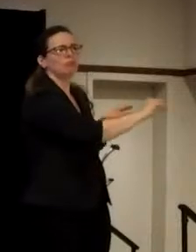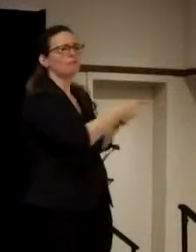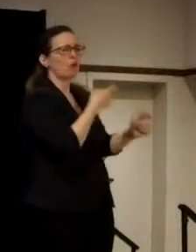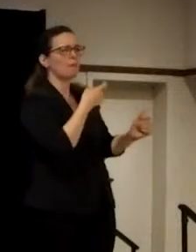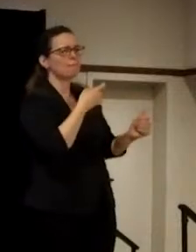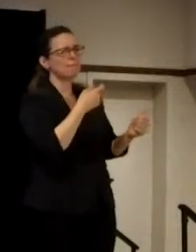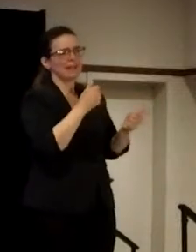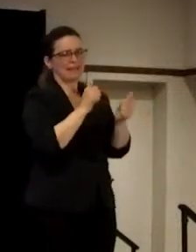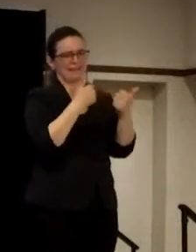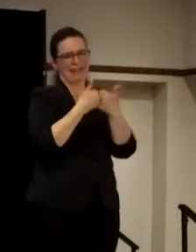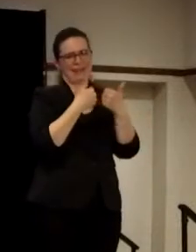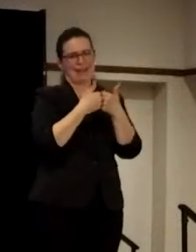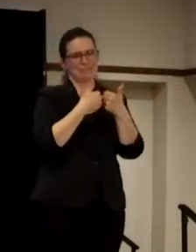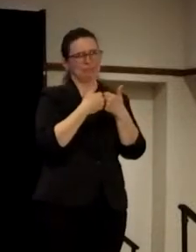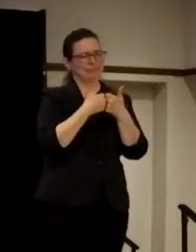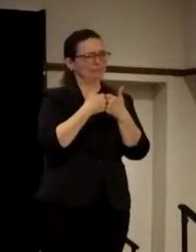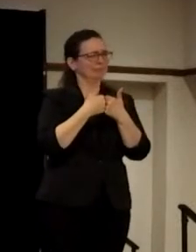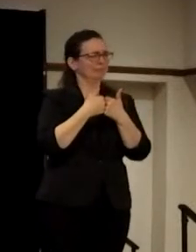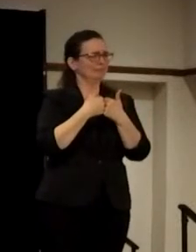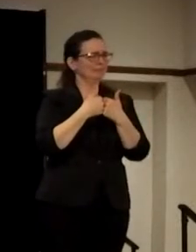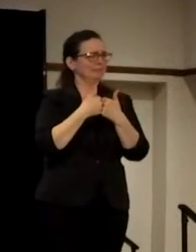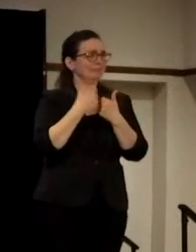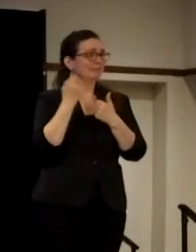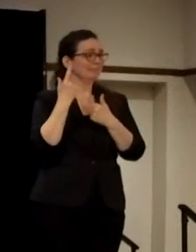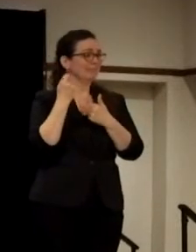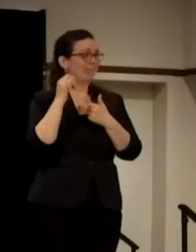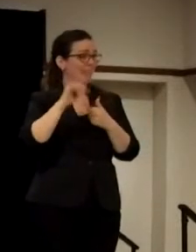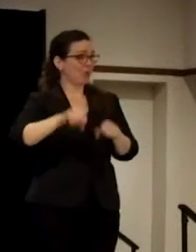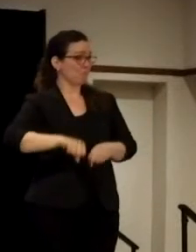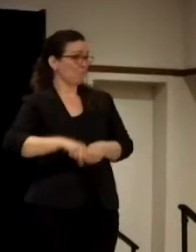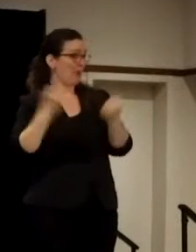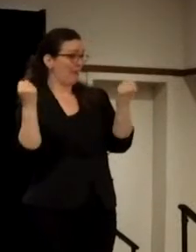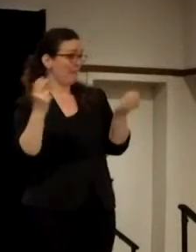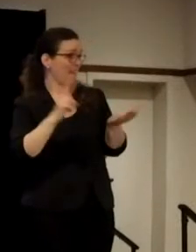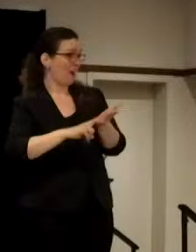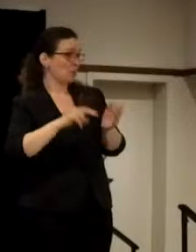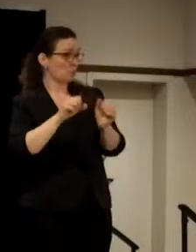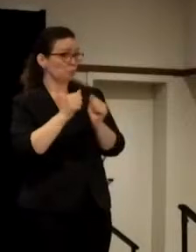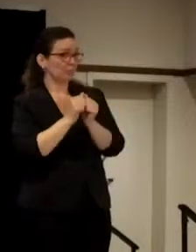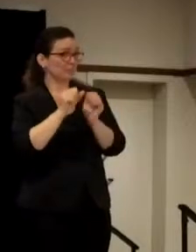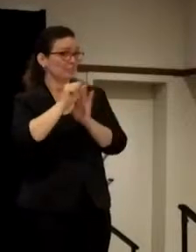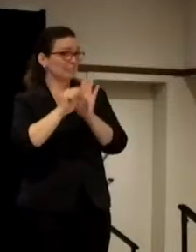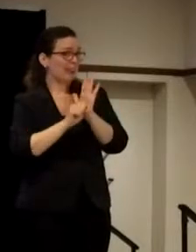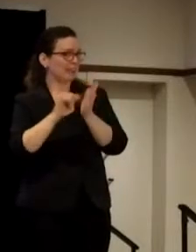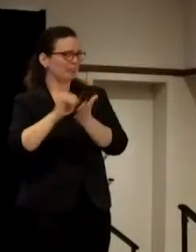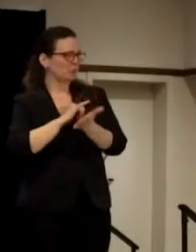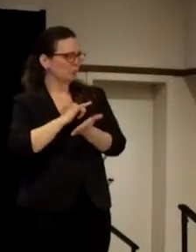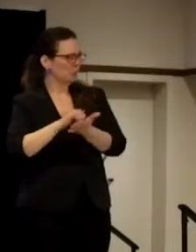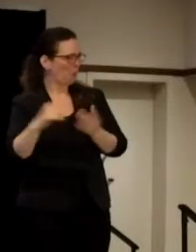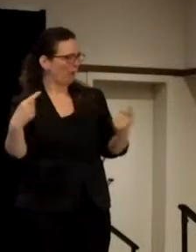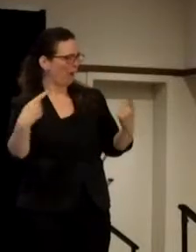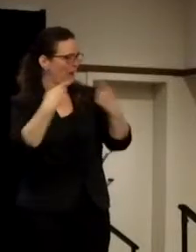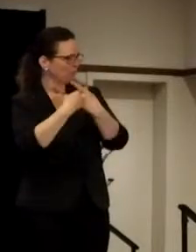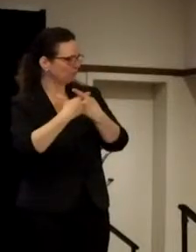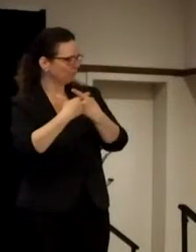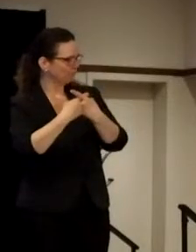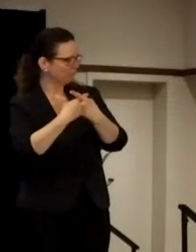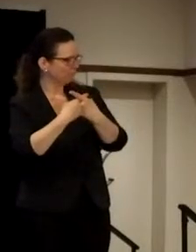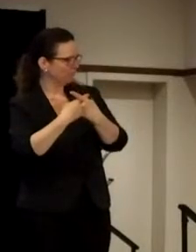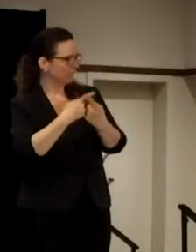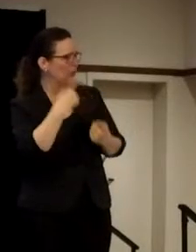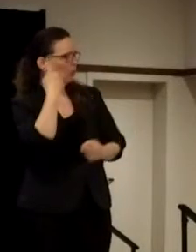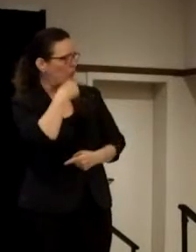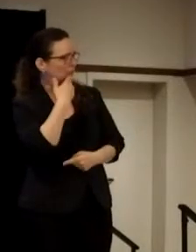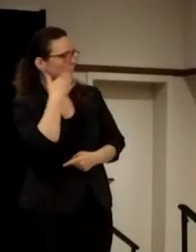that the state of New York and local governments came to with the Oneida Nation. This is very bad. So